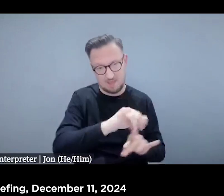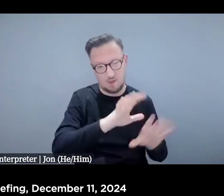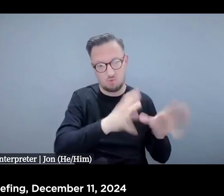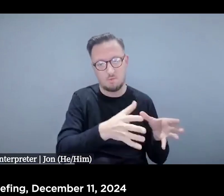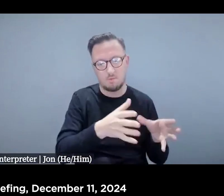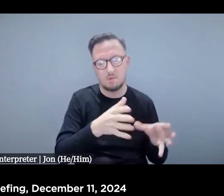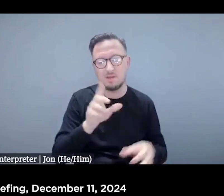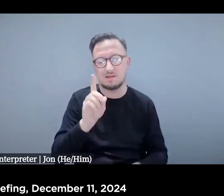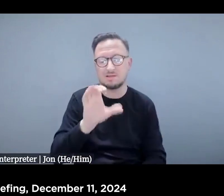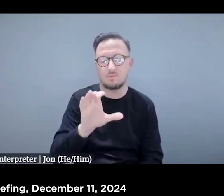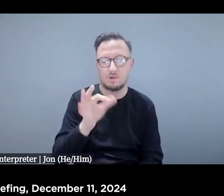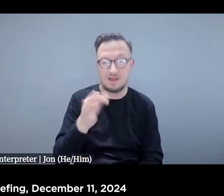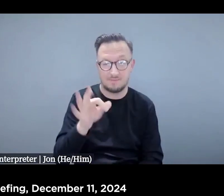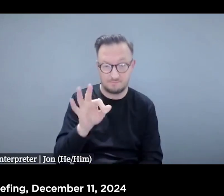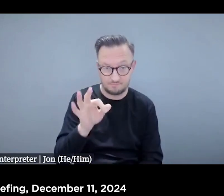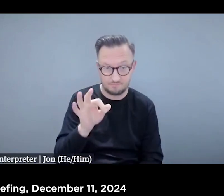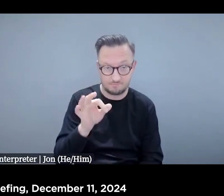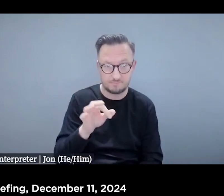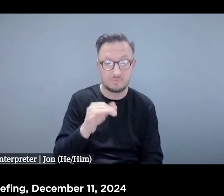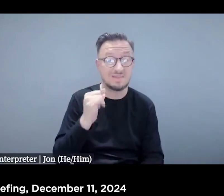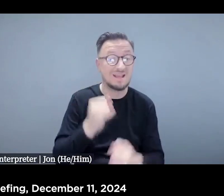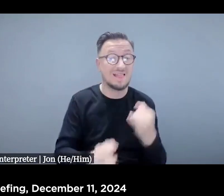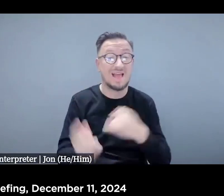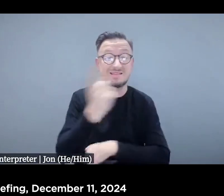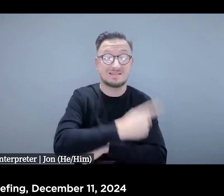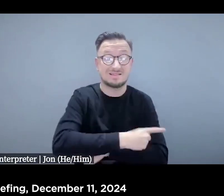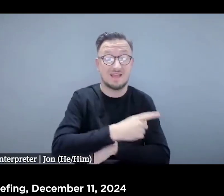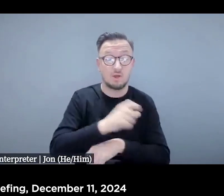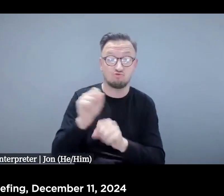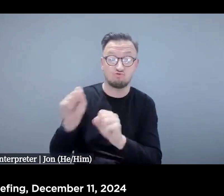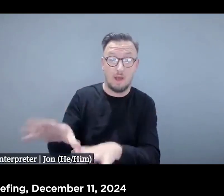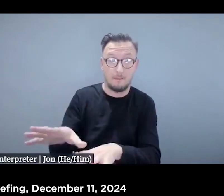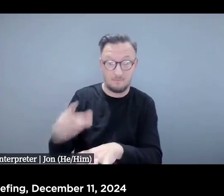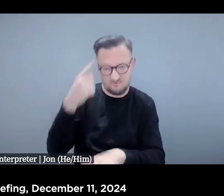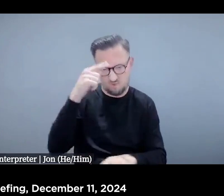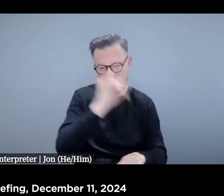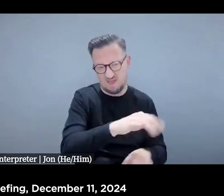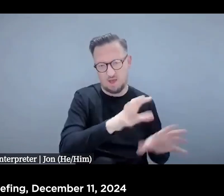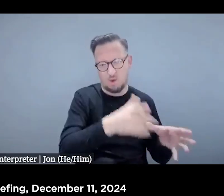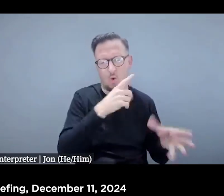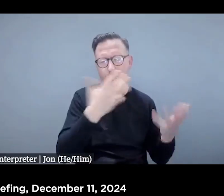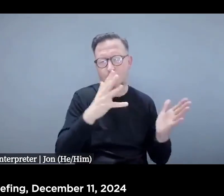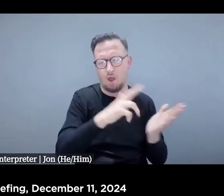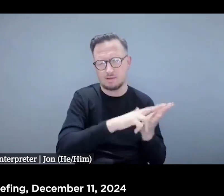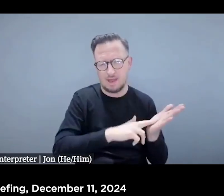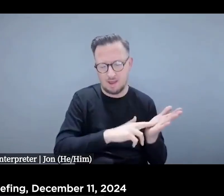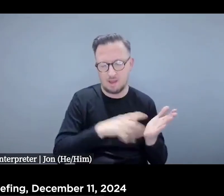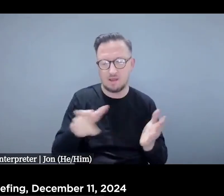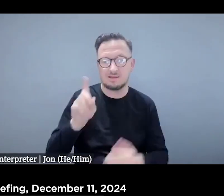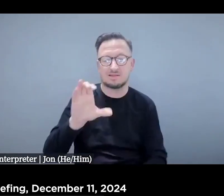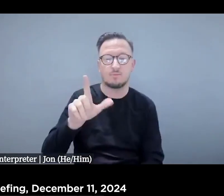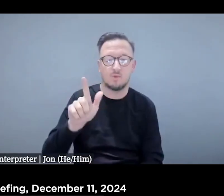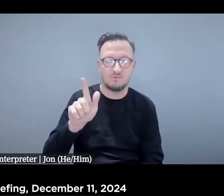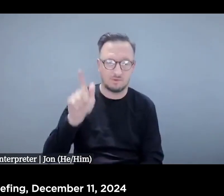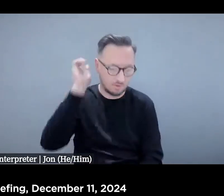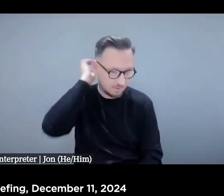19th, and the last day for drop off for this pool of customers will be December the 21st. It's worth